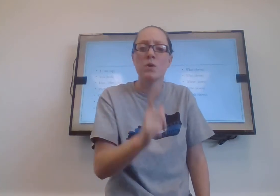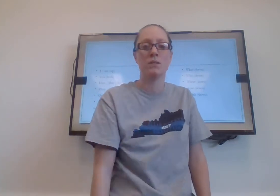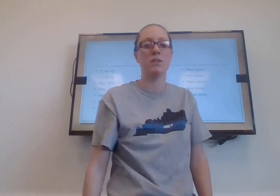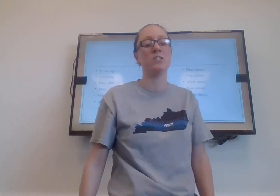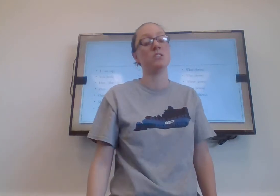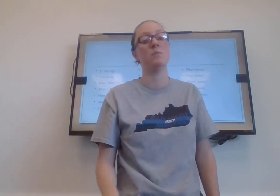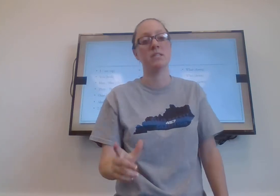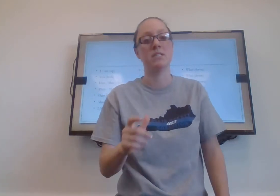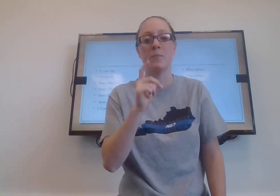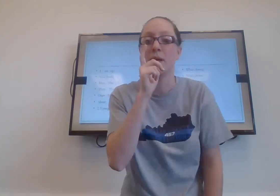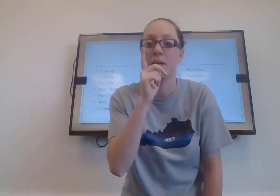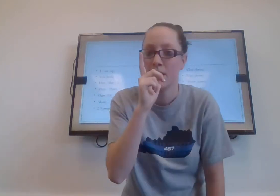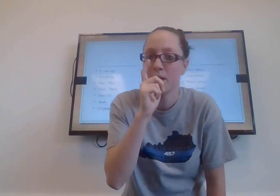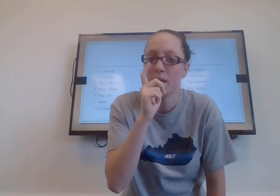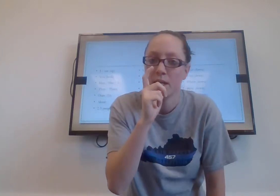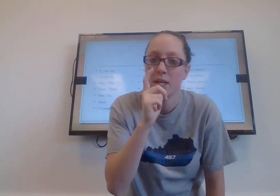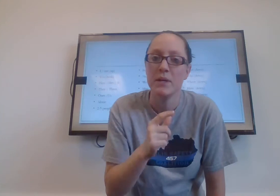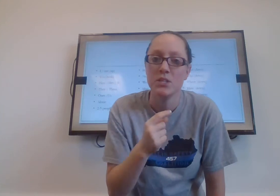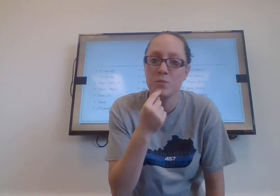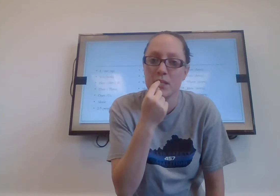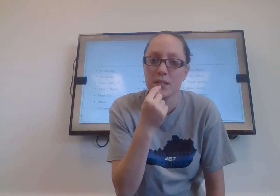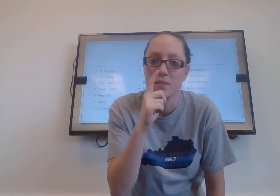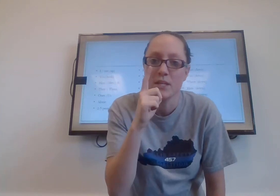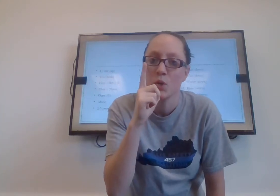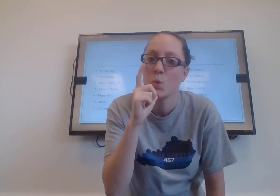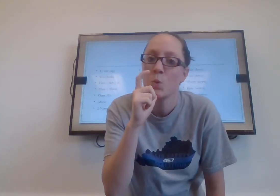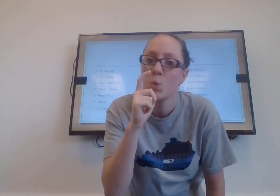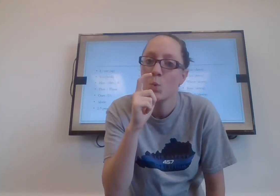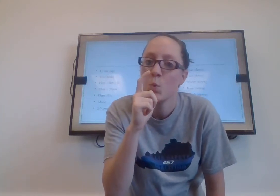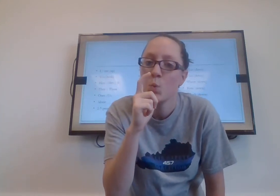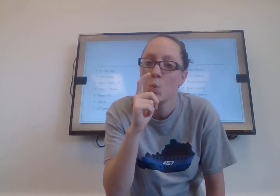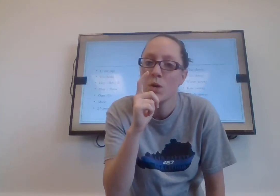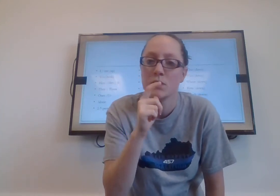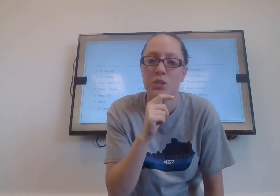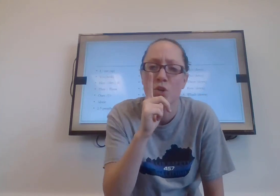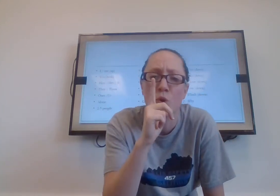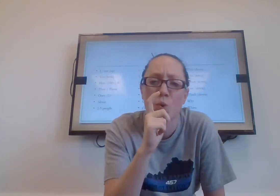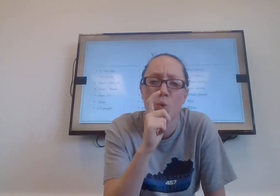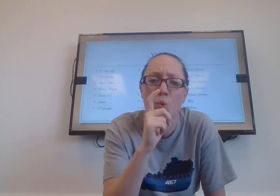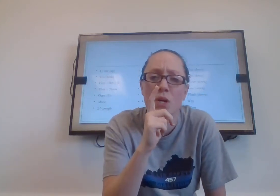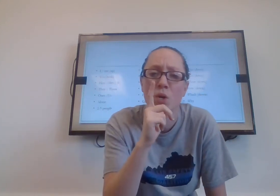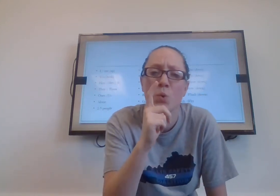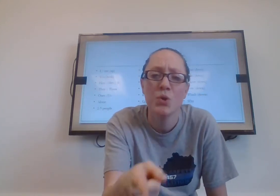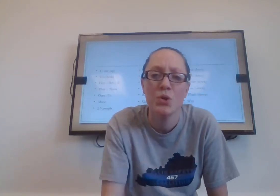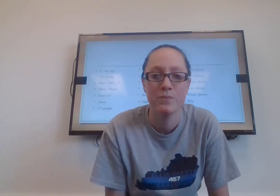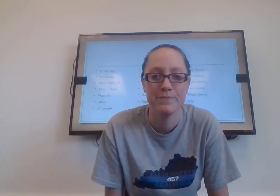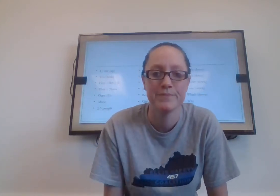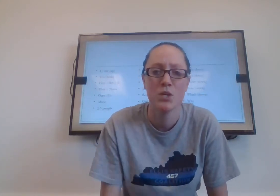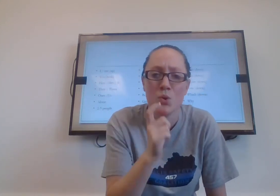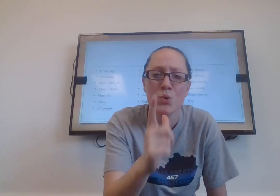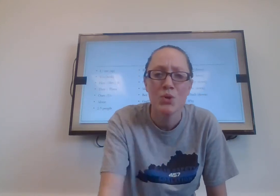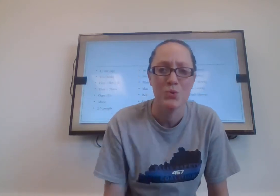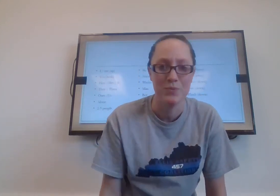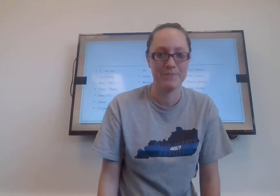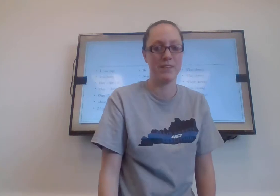You actually don't make a sound, but it makes you make the lip sound. So you're going to go, who are you? Who are you? Yeah.